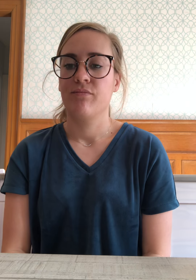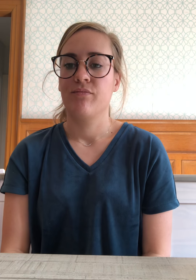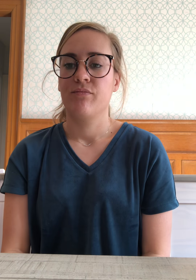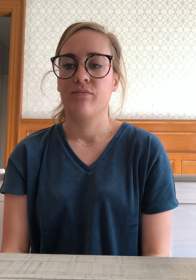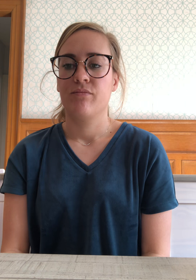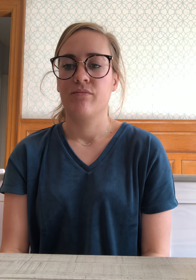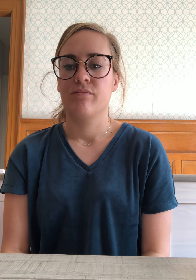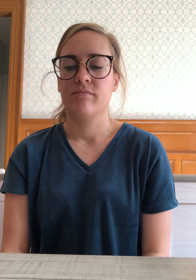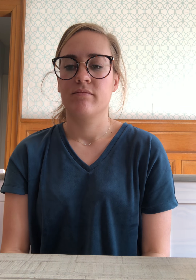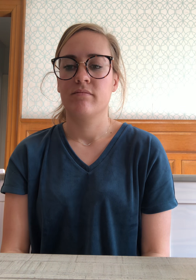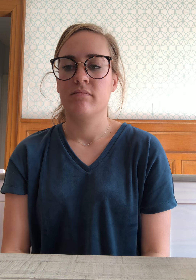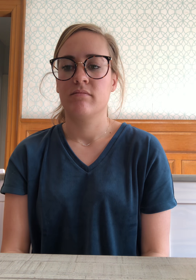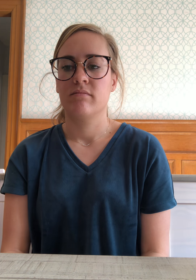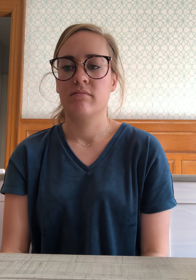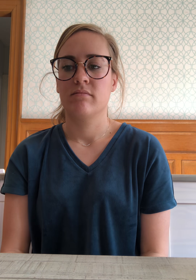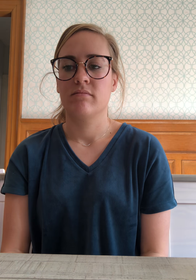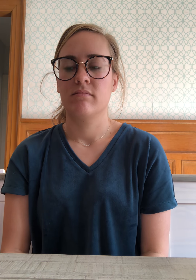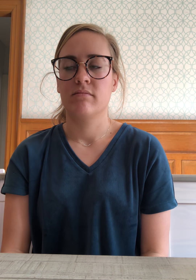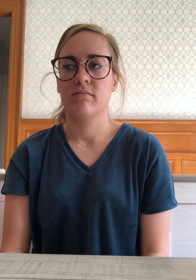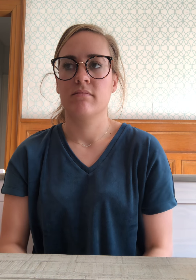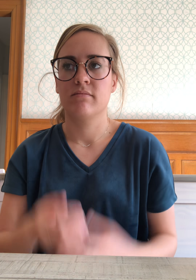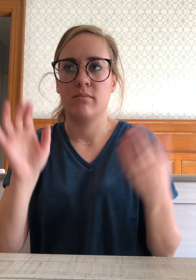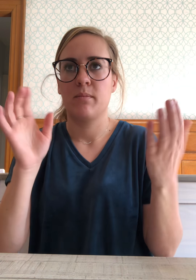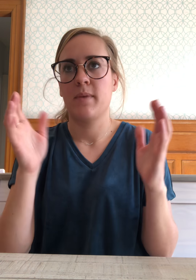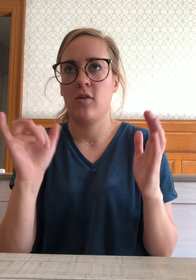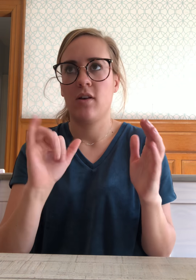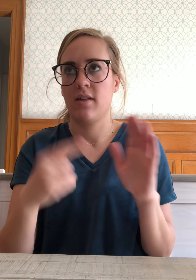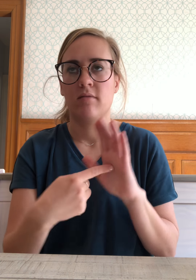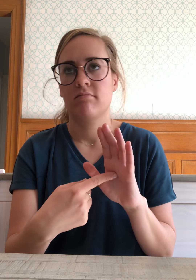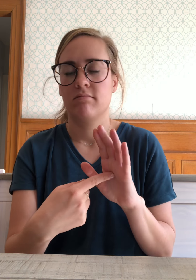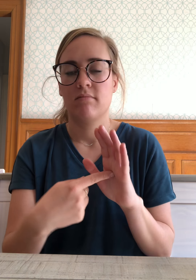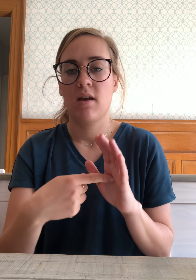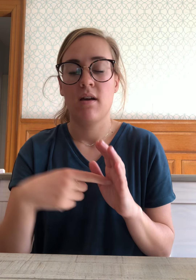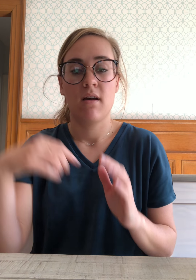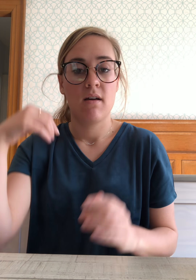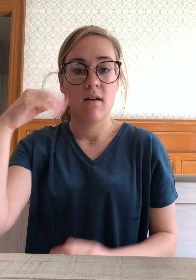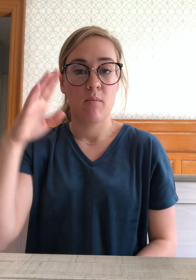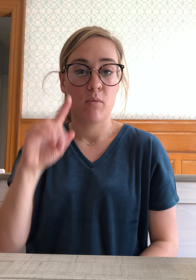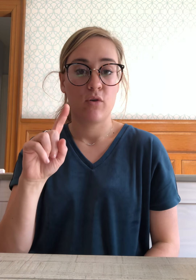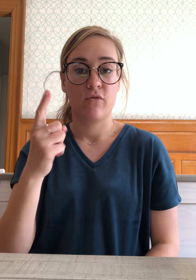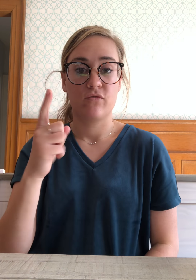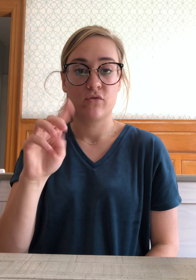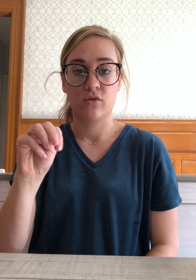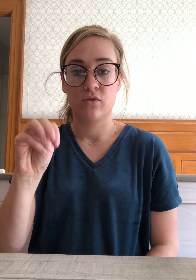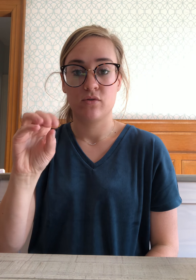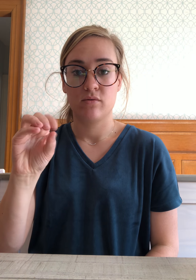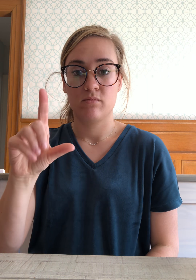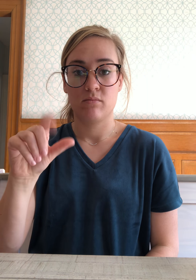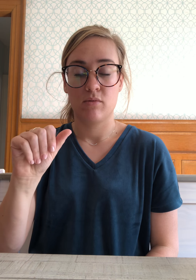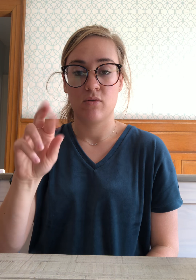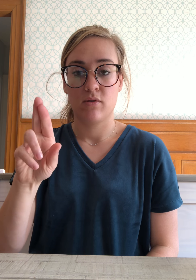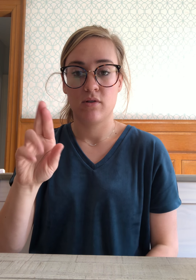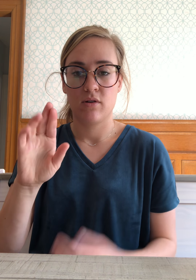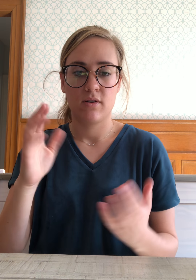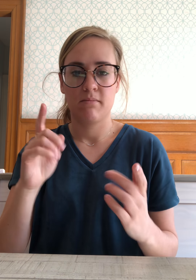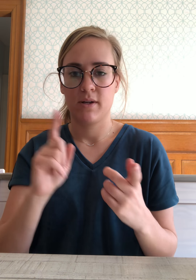Comparing, for example, a upper first molar versus much less anchorage with